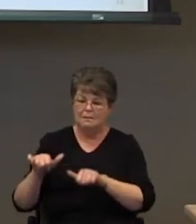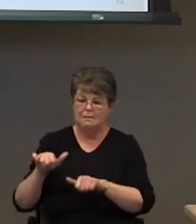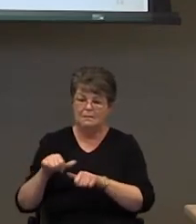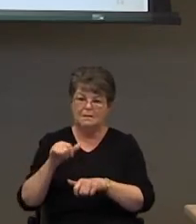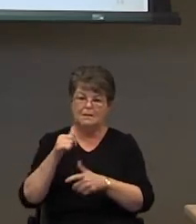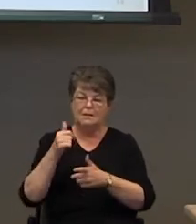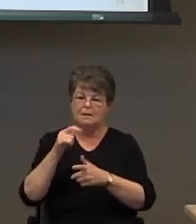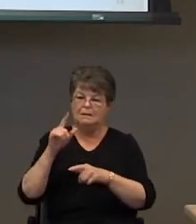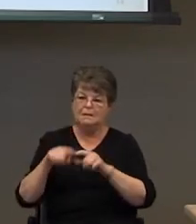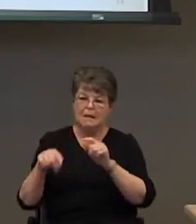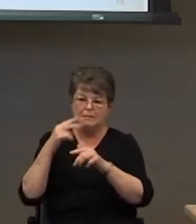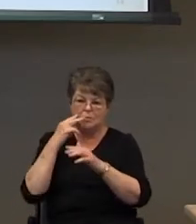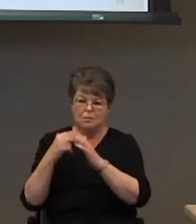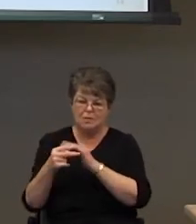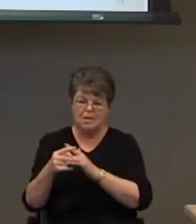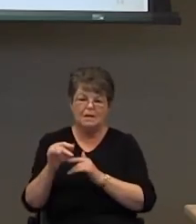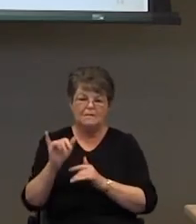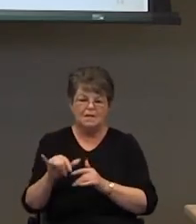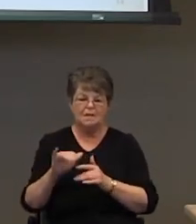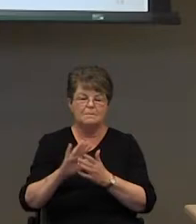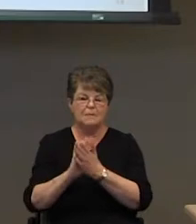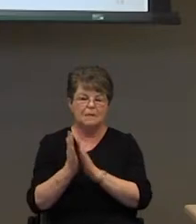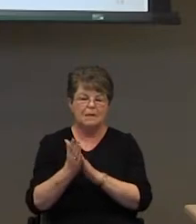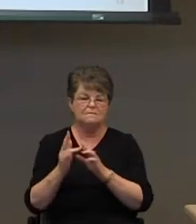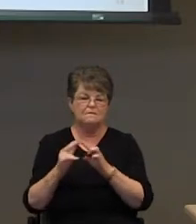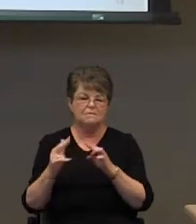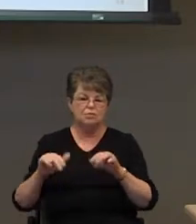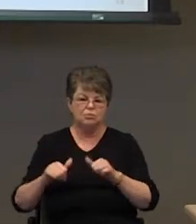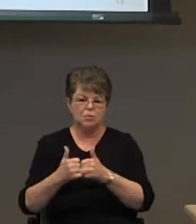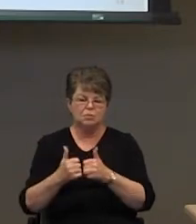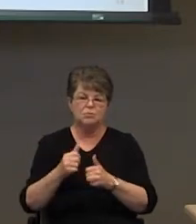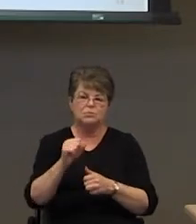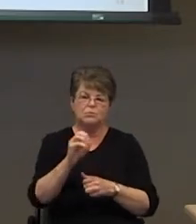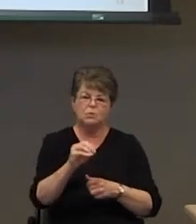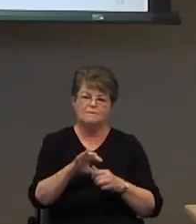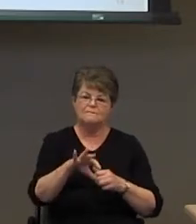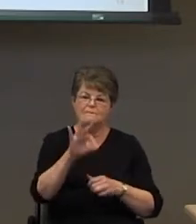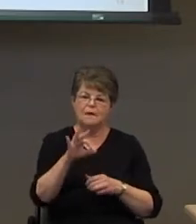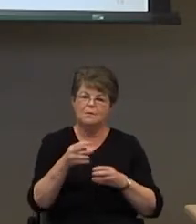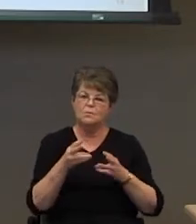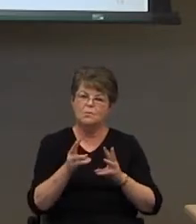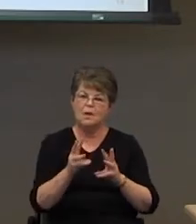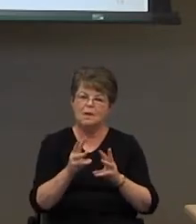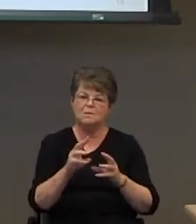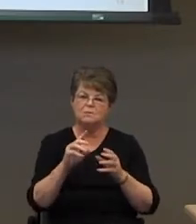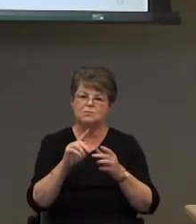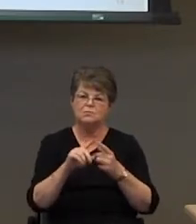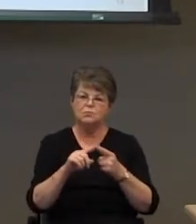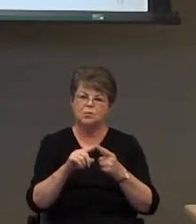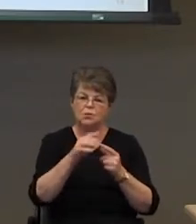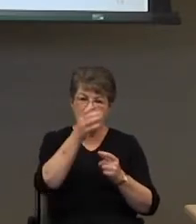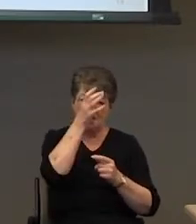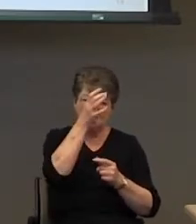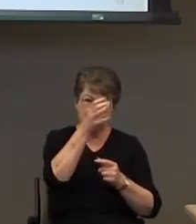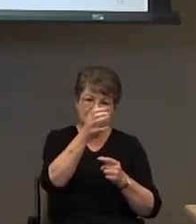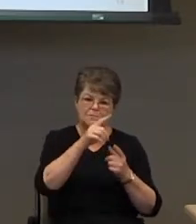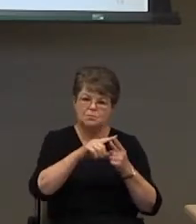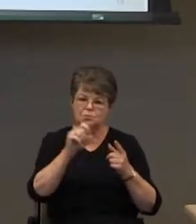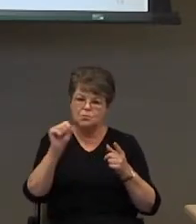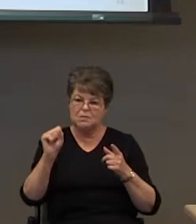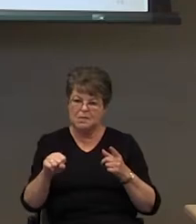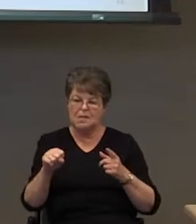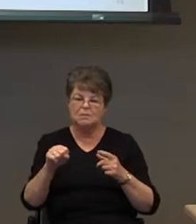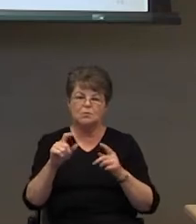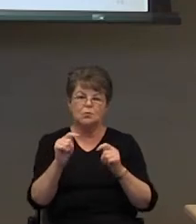once there's unpredictability, that's when it becomes very, very challenging. So finding ways to get from concept to yes as quickly as